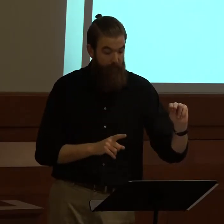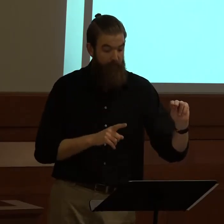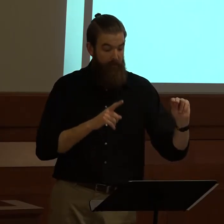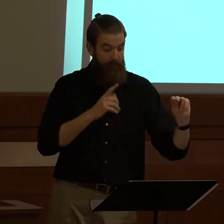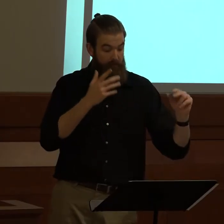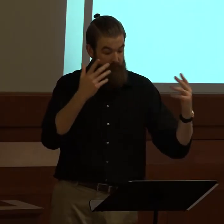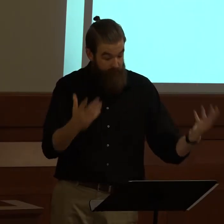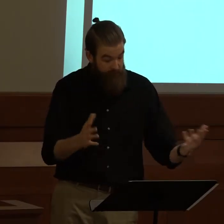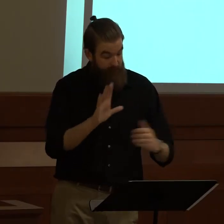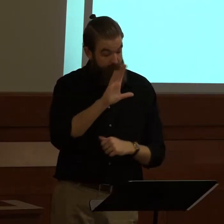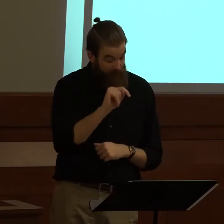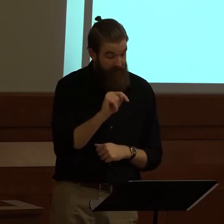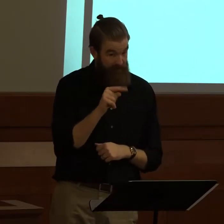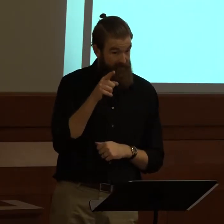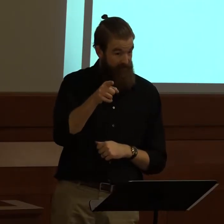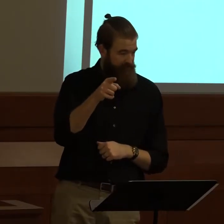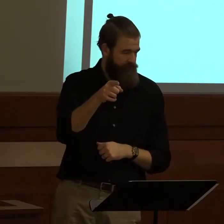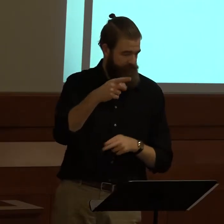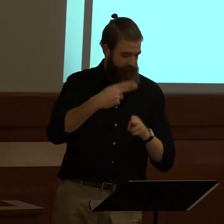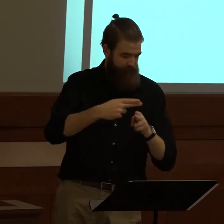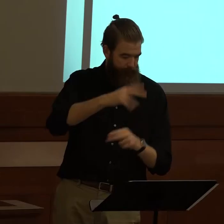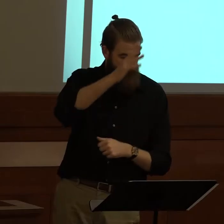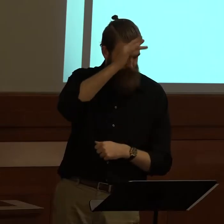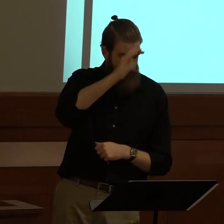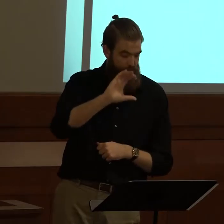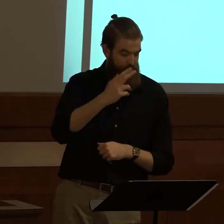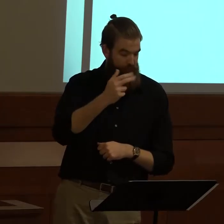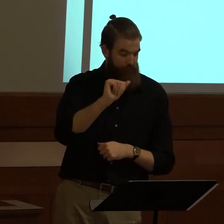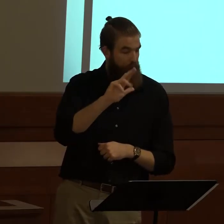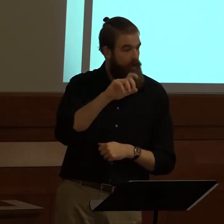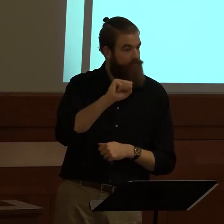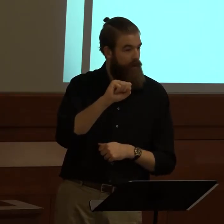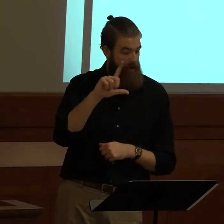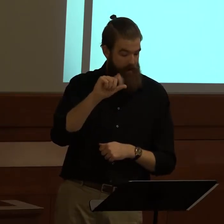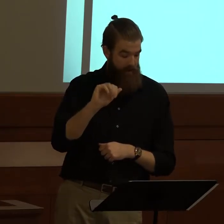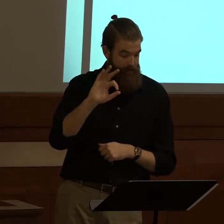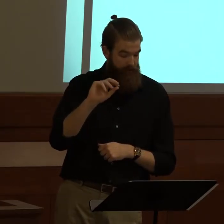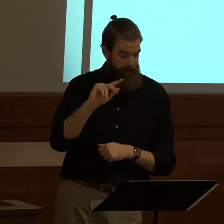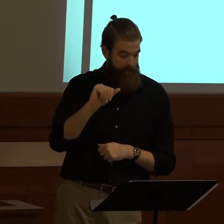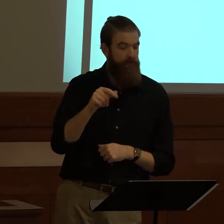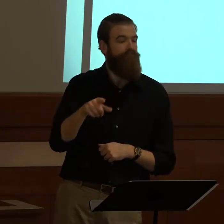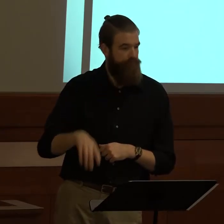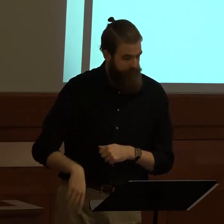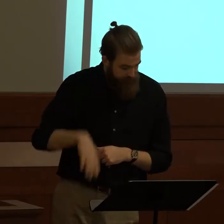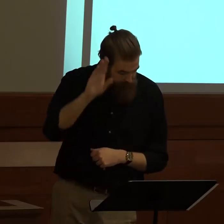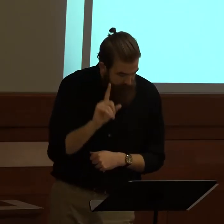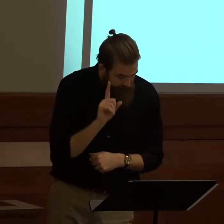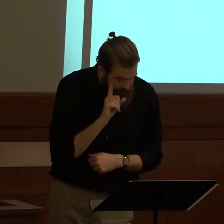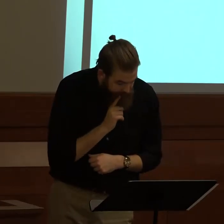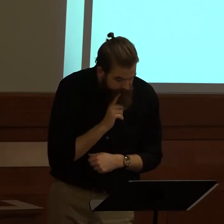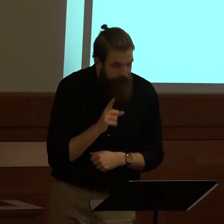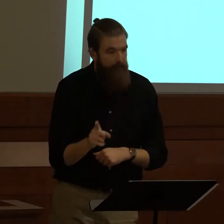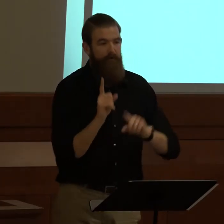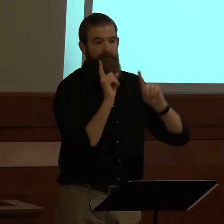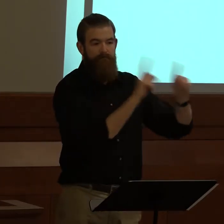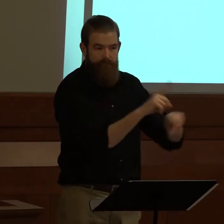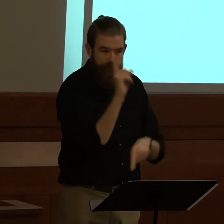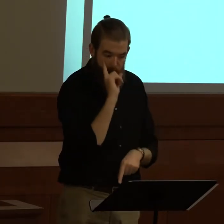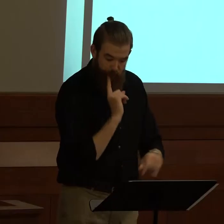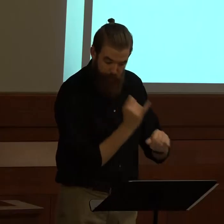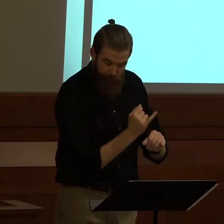For these reasons, he's considered culturally deaf and part of deaf history and heritage.